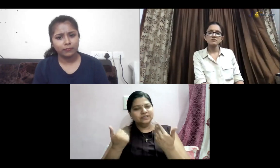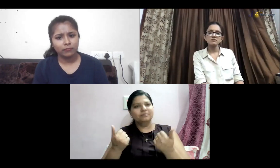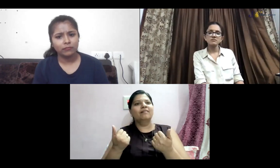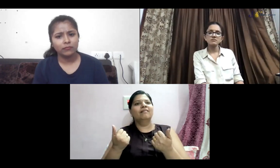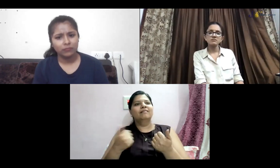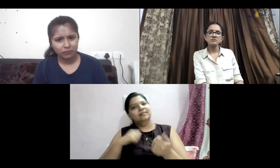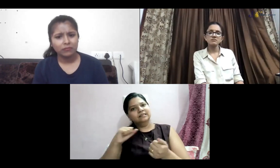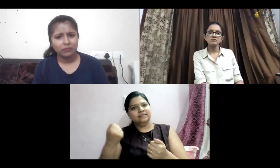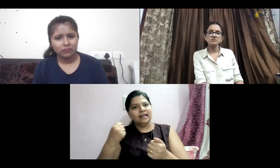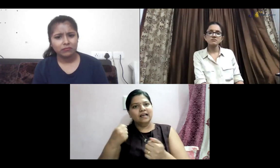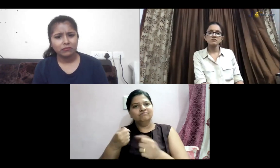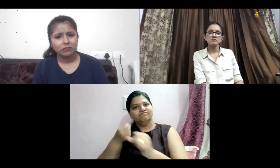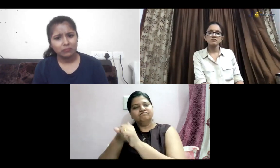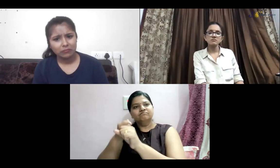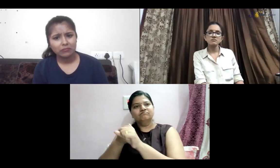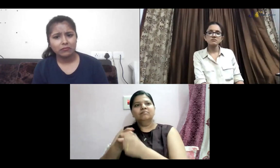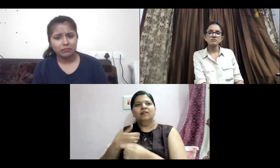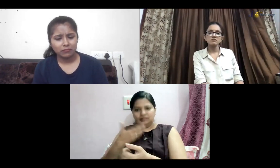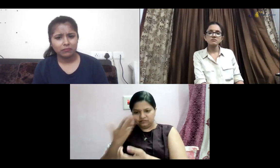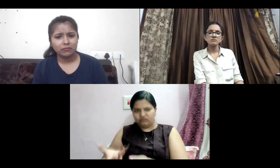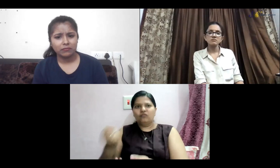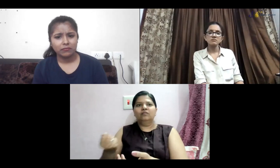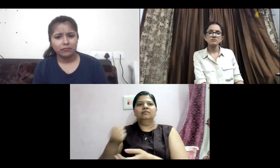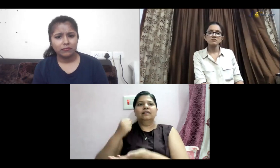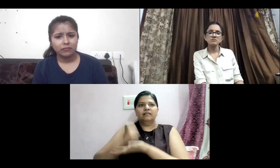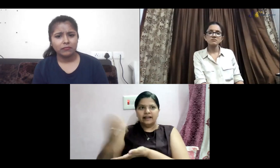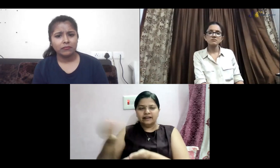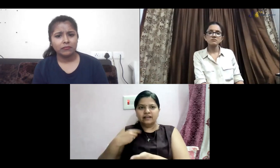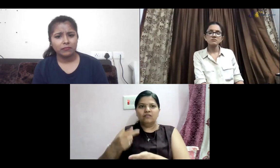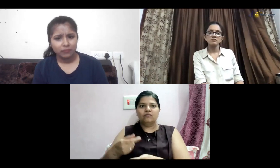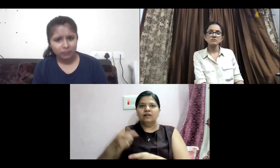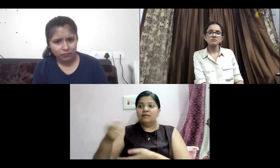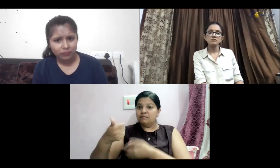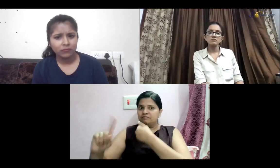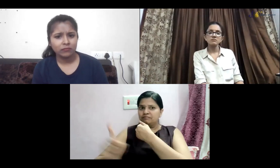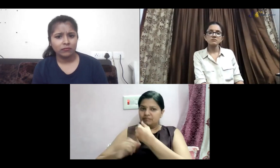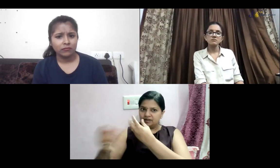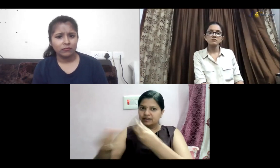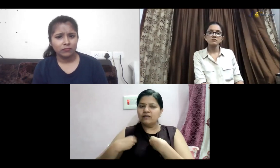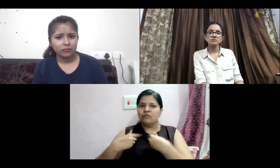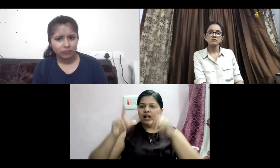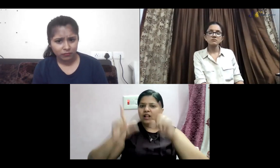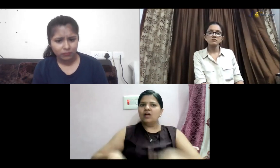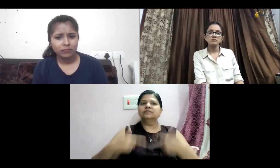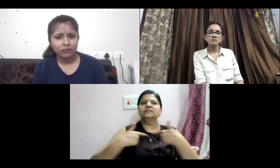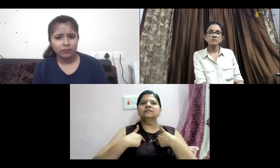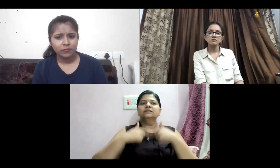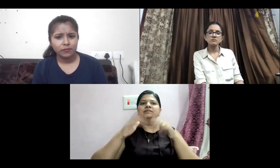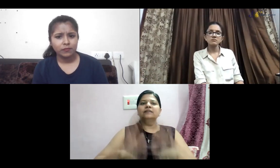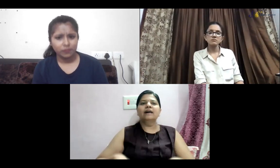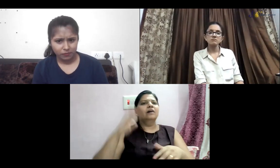And also, deaf women are not aware whether they can fight for their rights. For